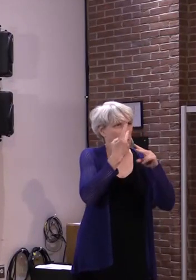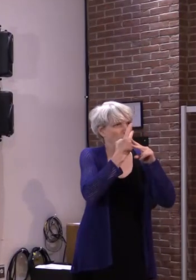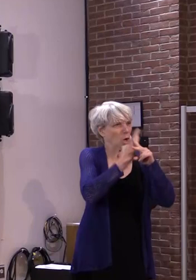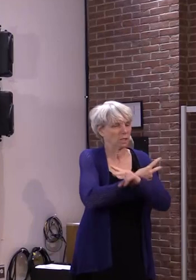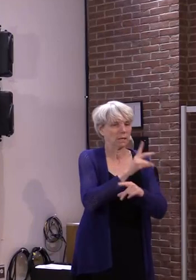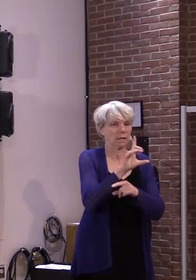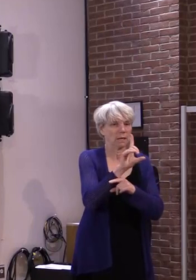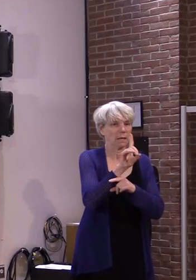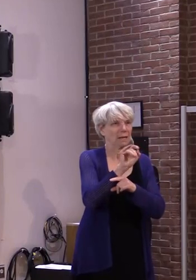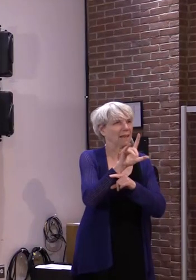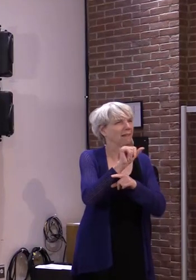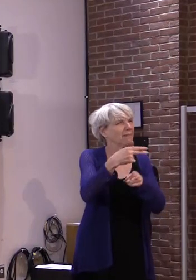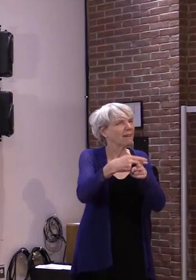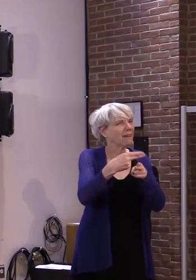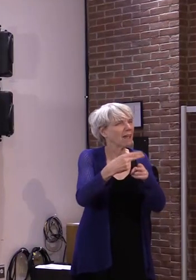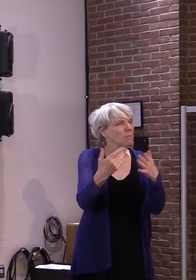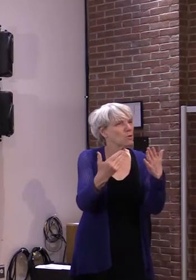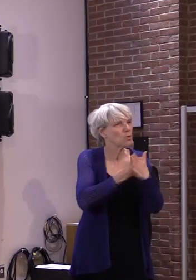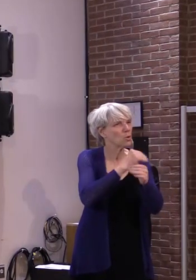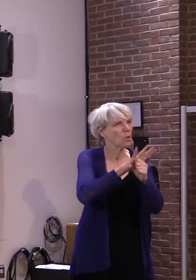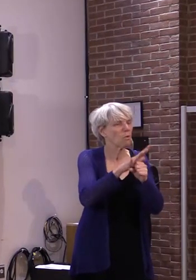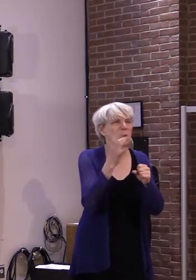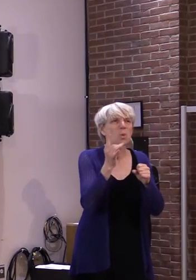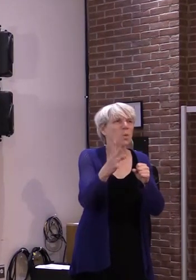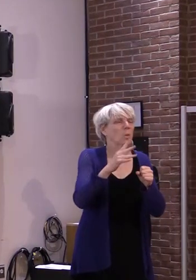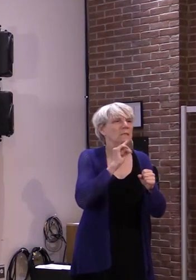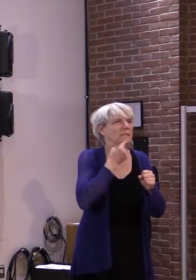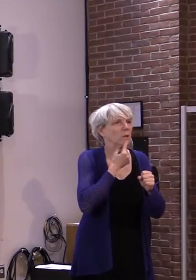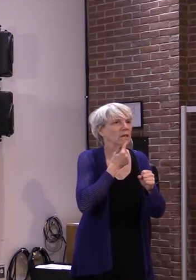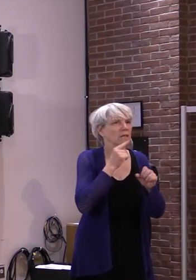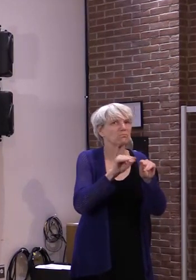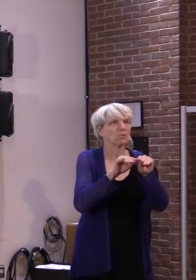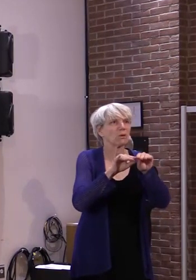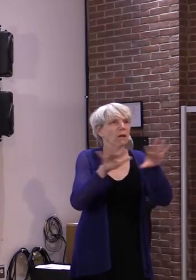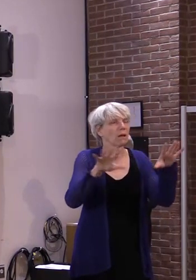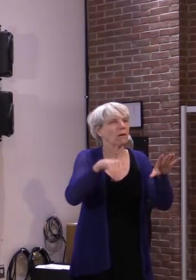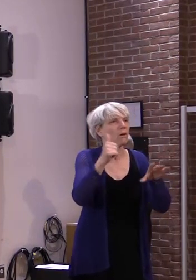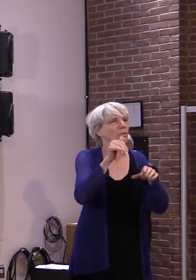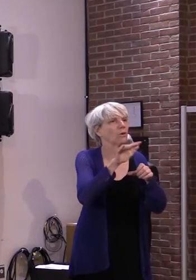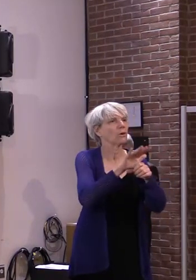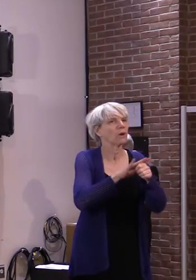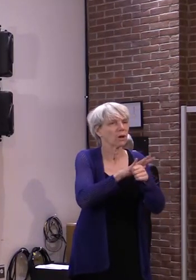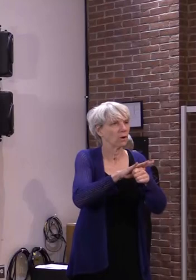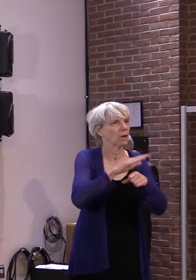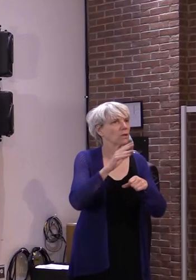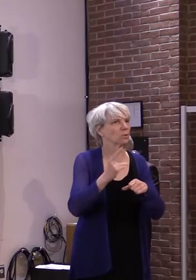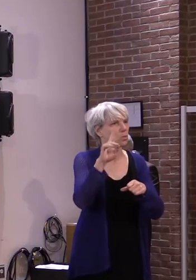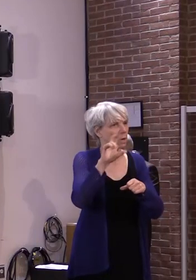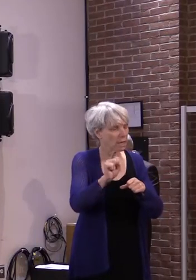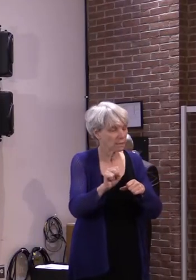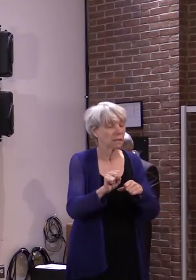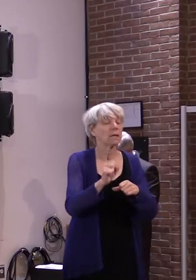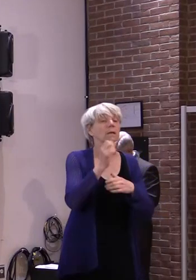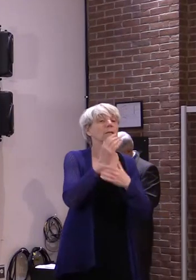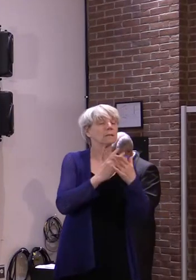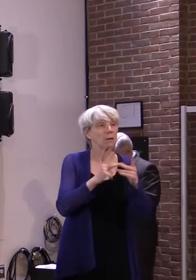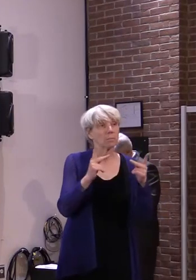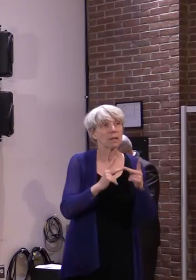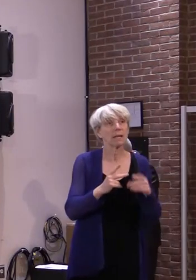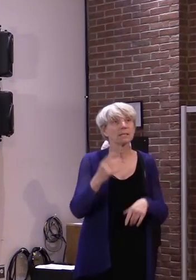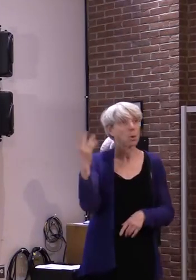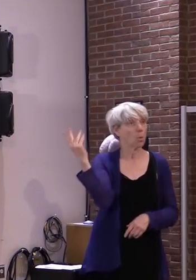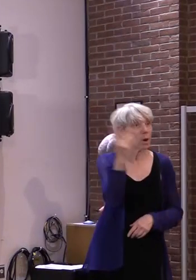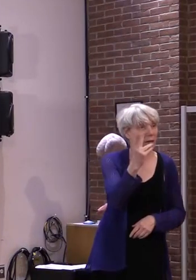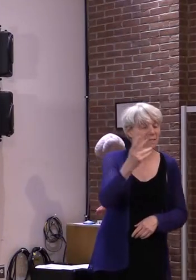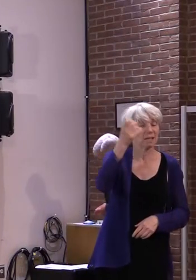as travel increases, as other parts of the country like the South and Midwest see lower vaccination rates